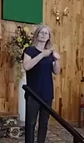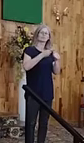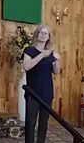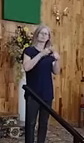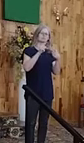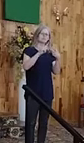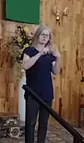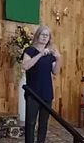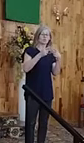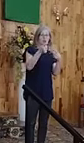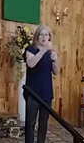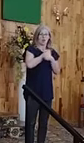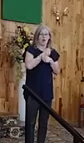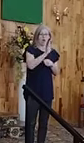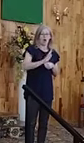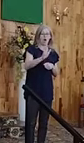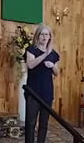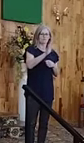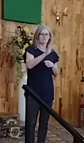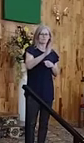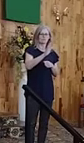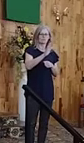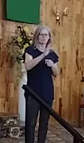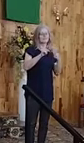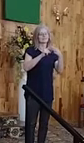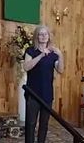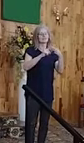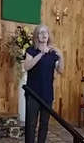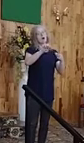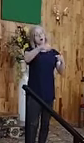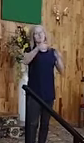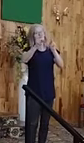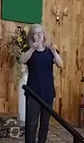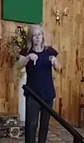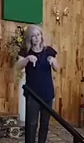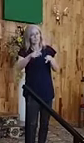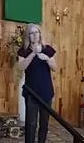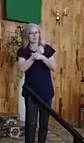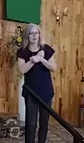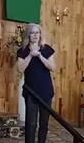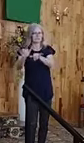You shall love your neighbor as yourselves.